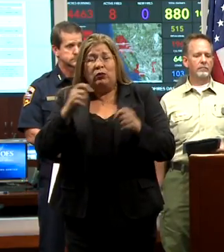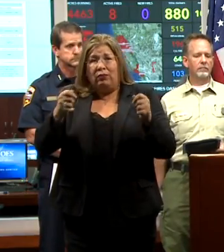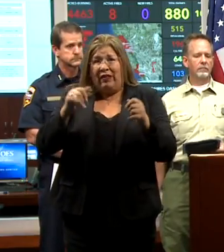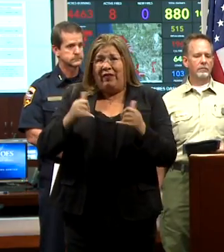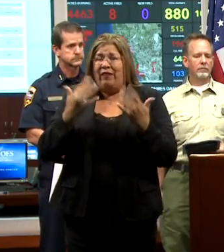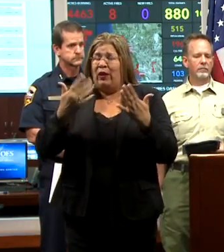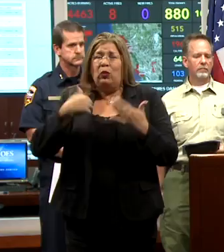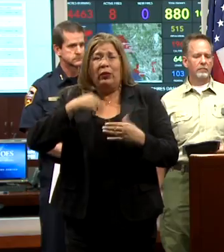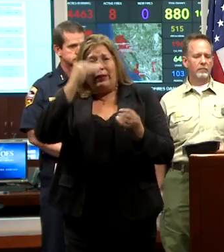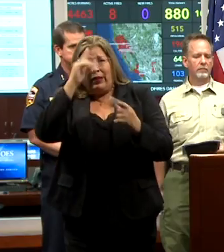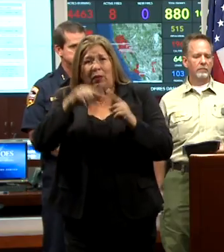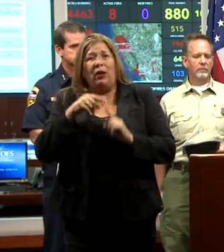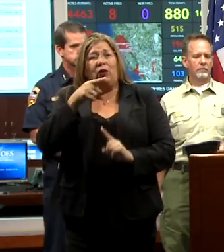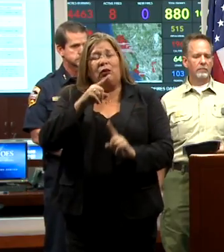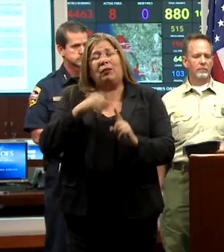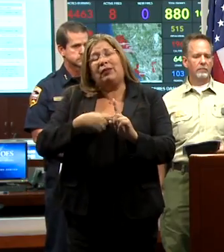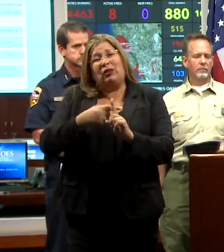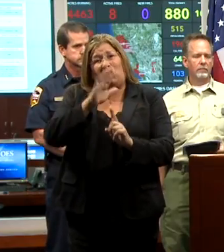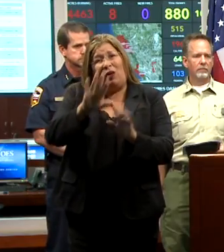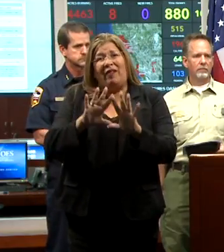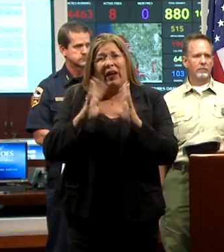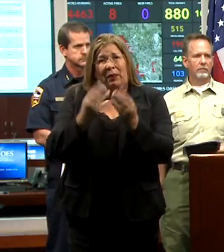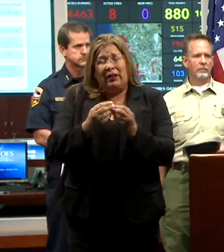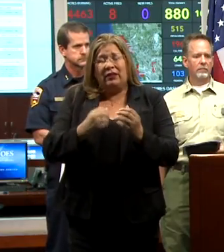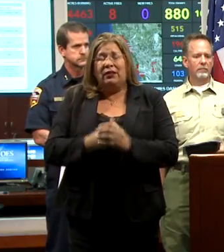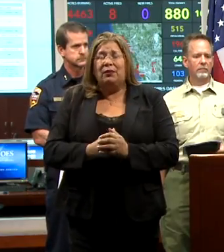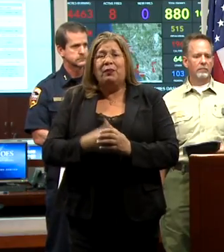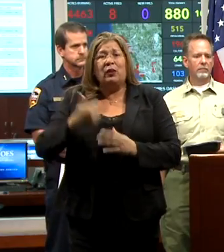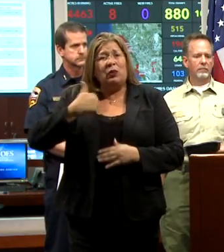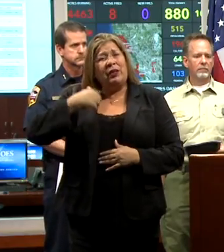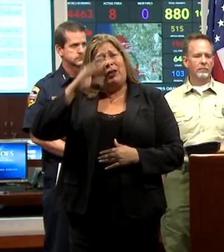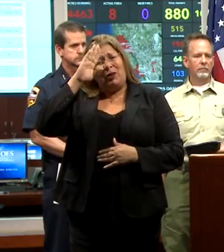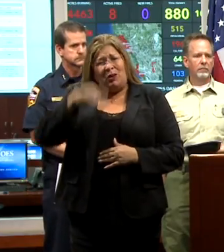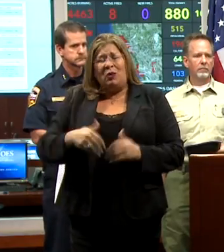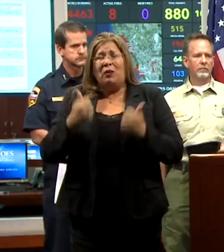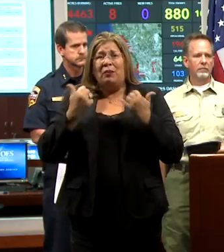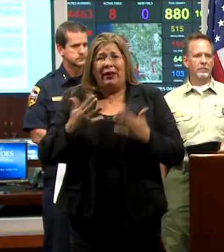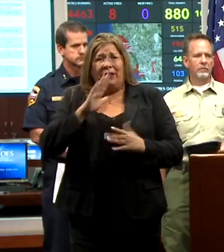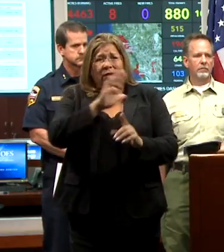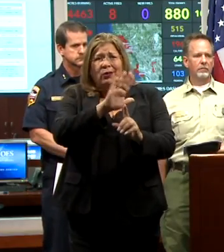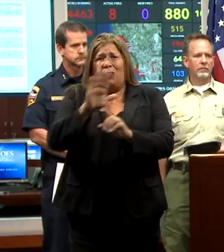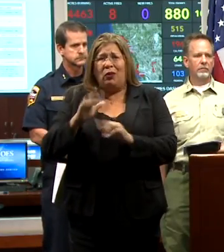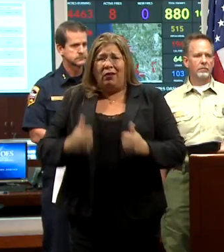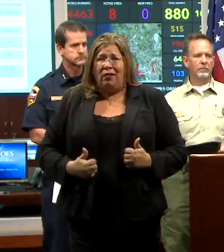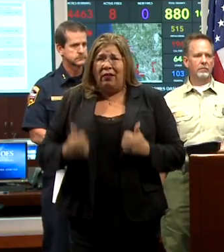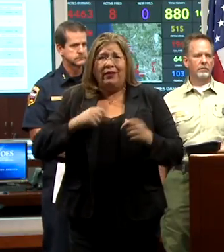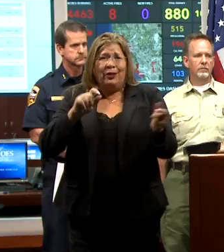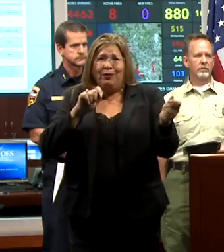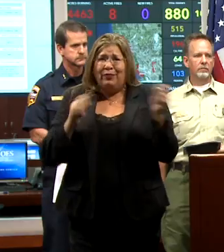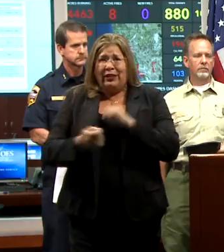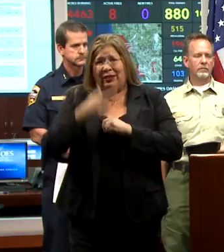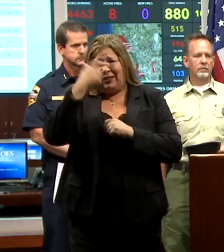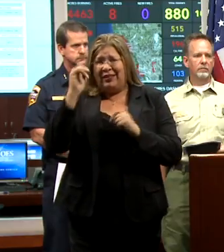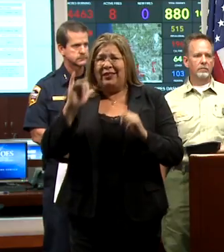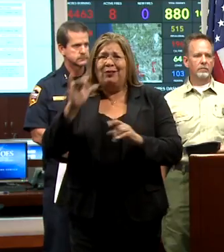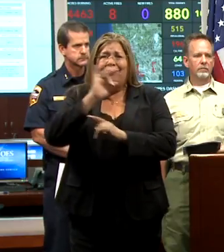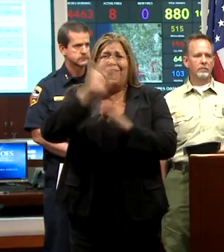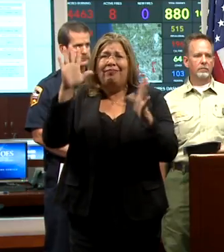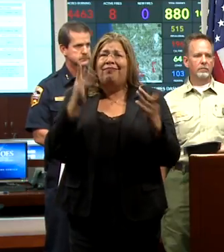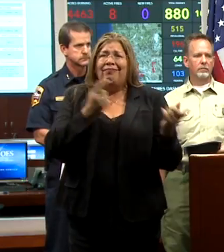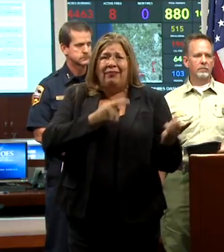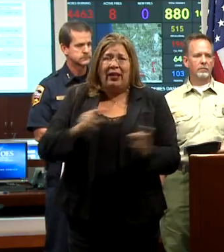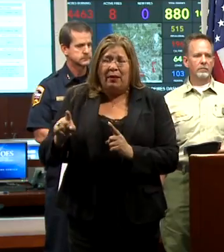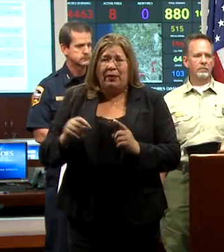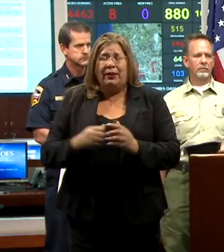families. We understand many people's lives are being irreparably changed by these disasters, and we're dedicated to